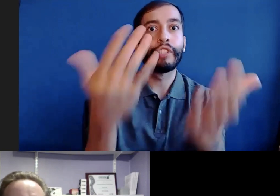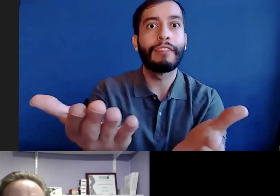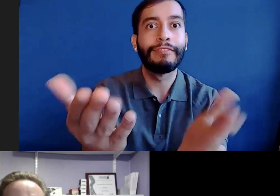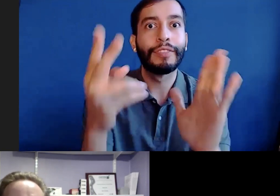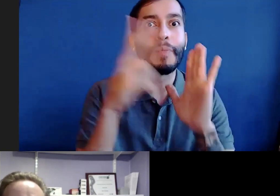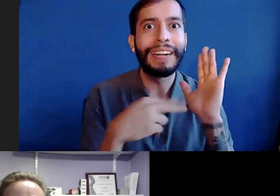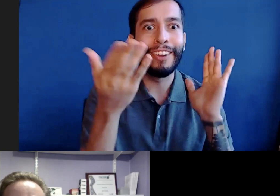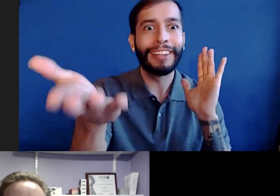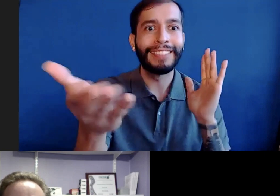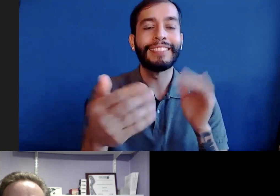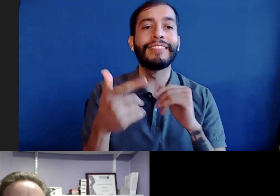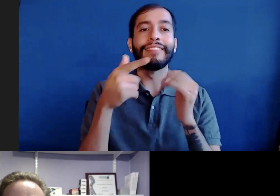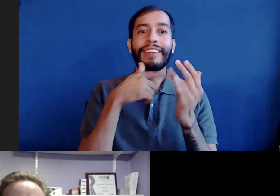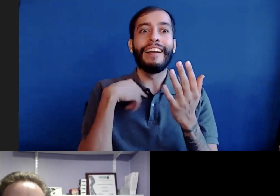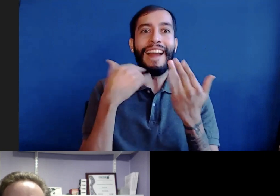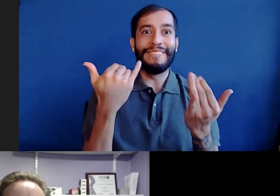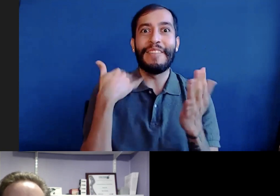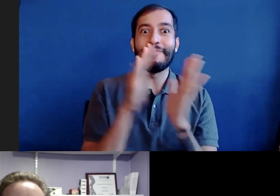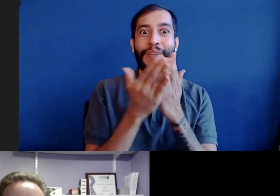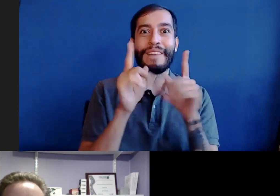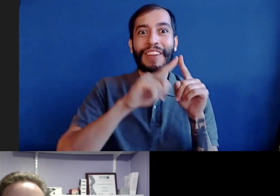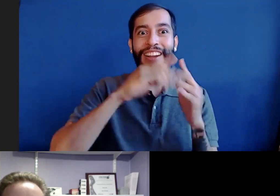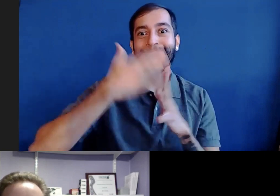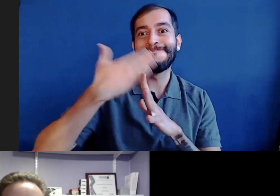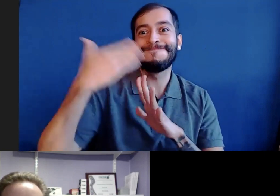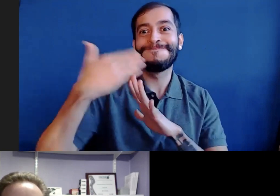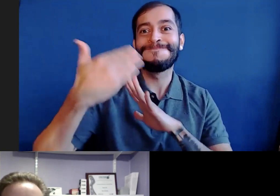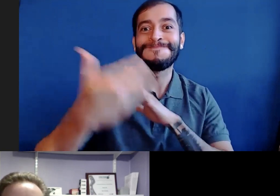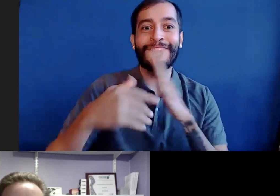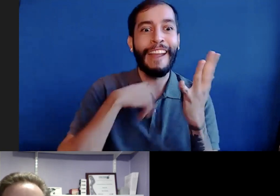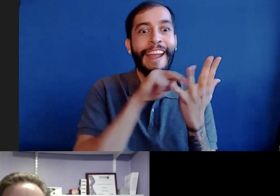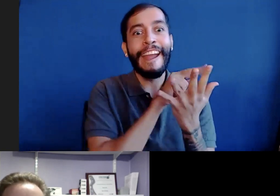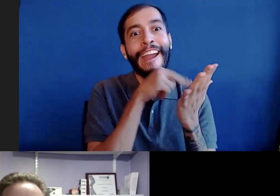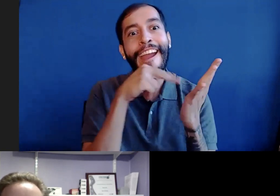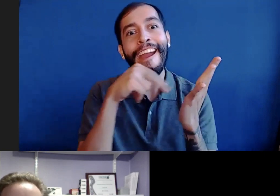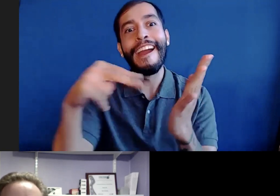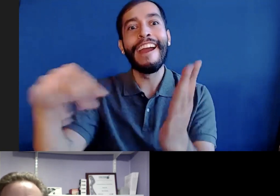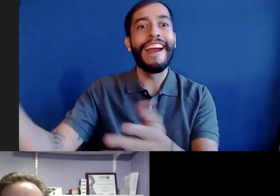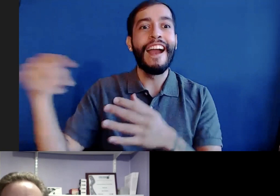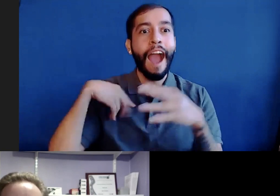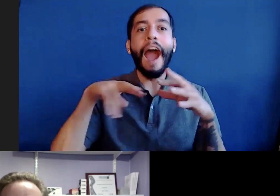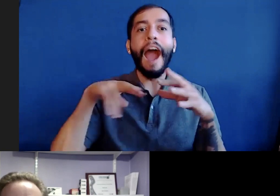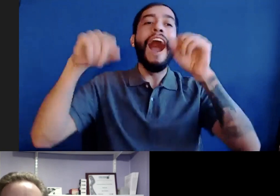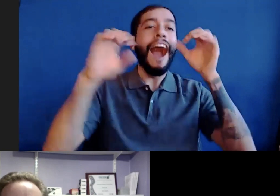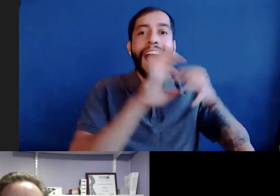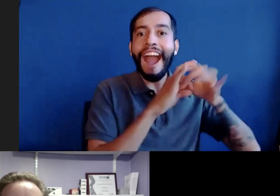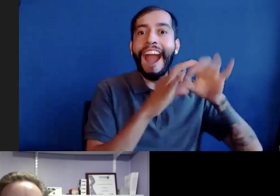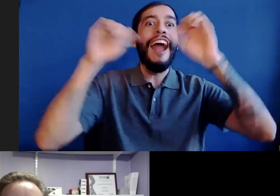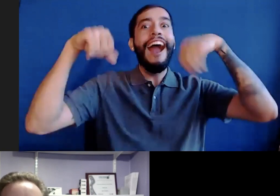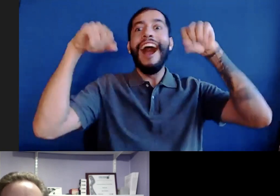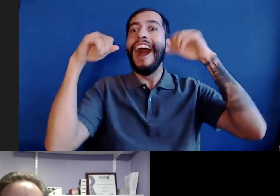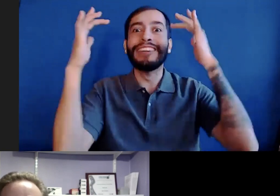because I love Jeff's work, and I'm like, oh, that's the connection. And so now it makes sense, and I absolutely,